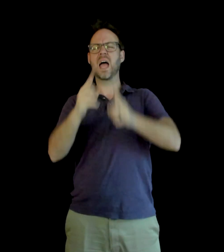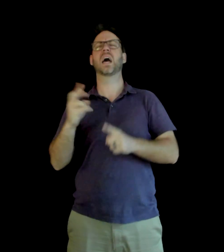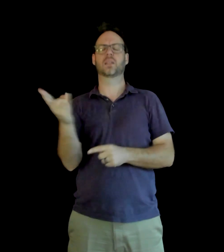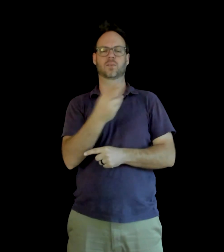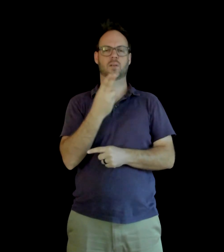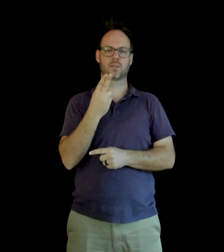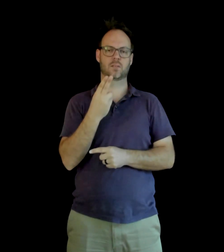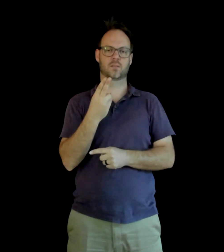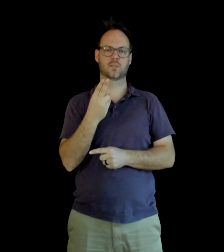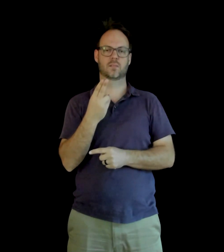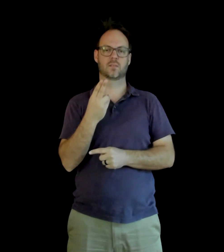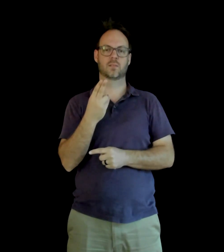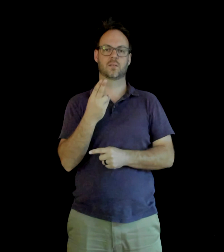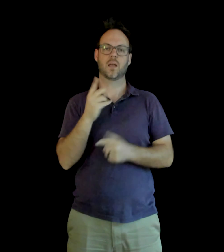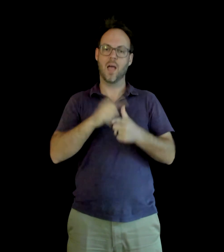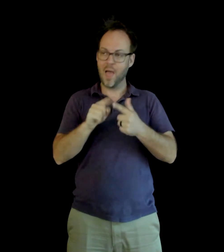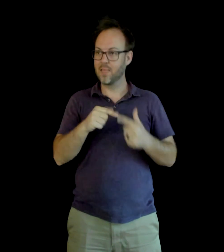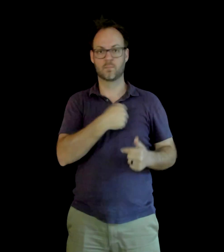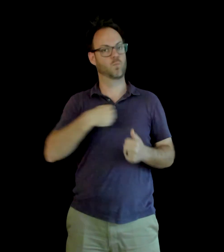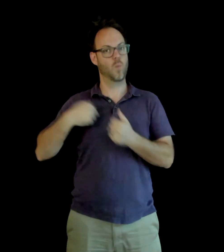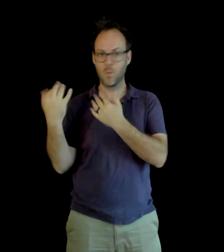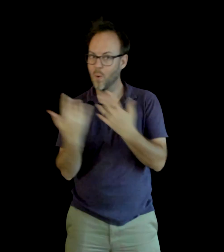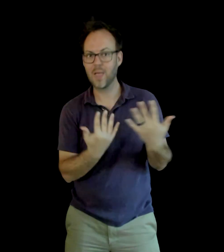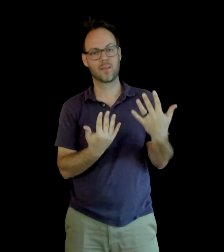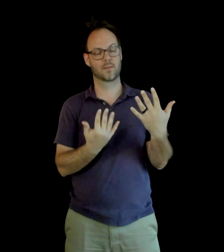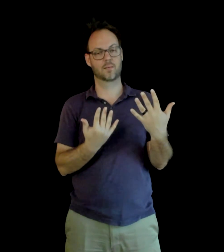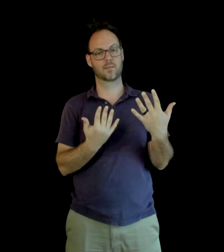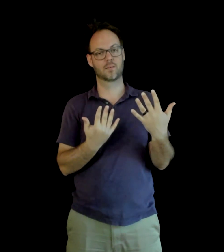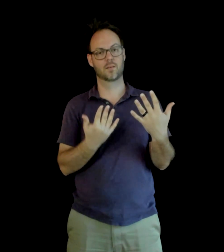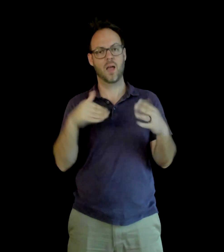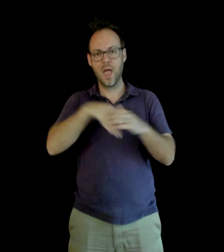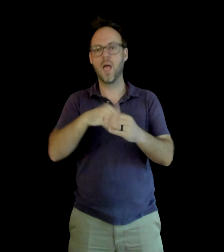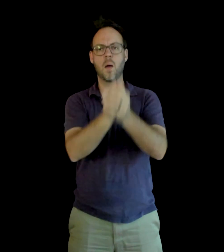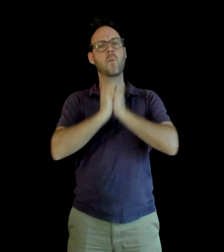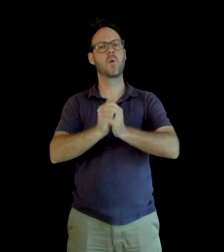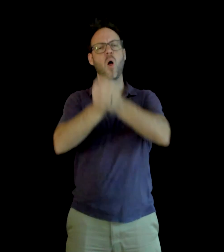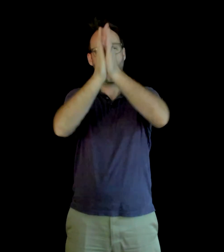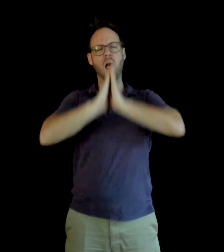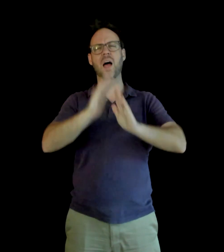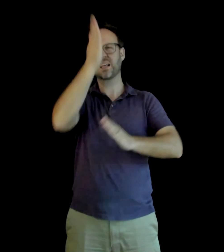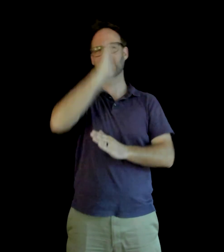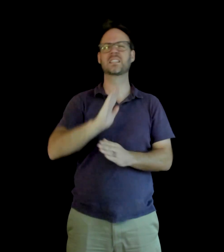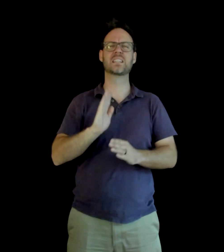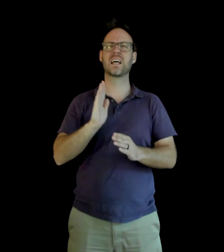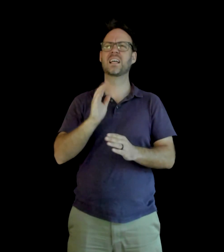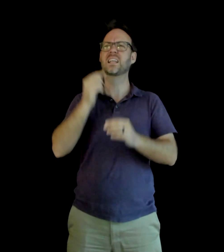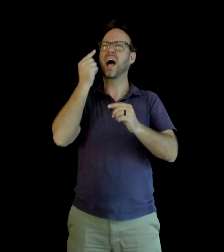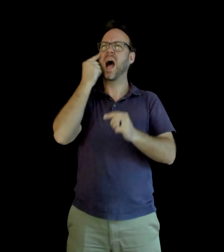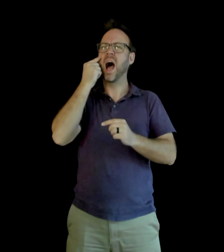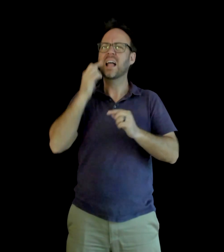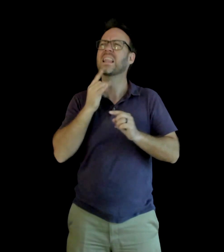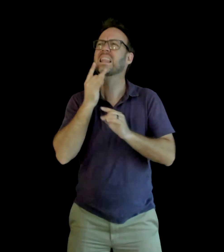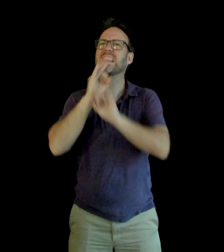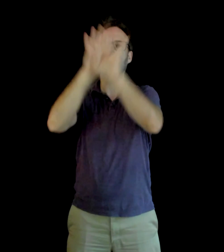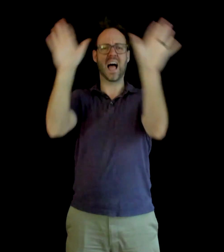and to answer us, and then we wait. In prayer, we ask God to light up our